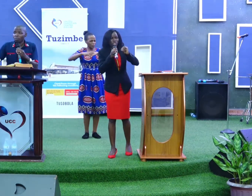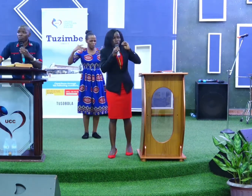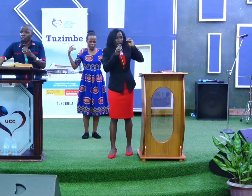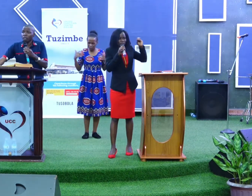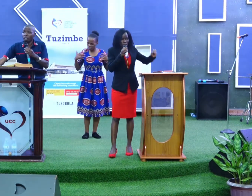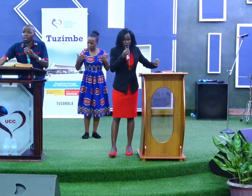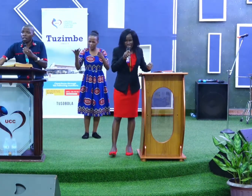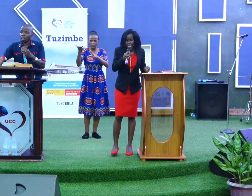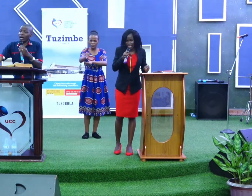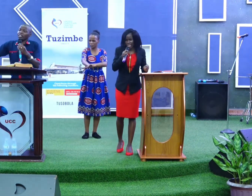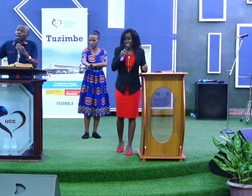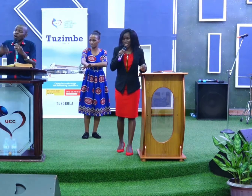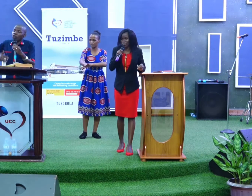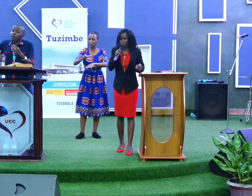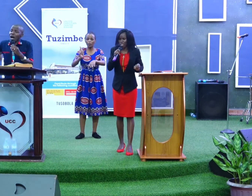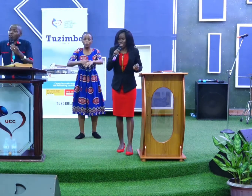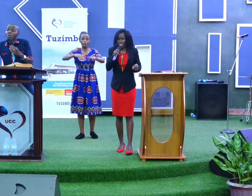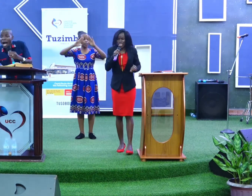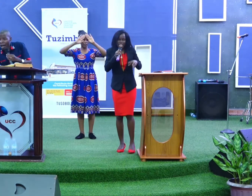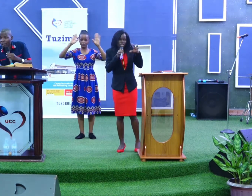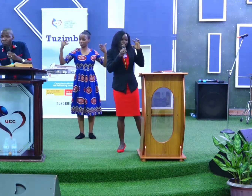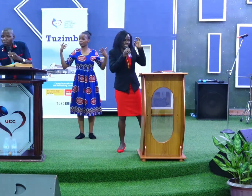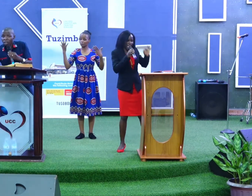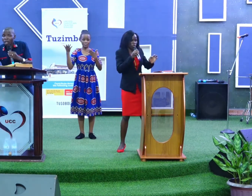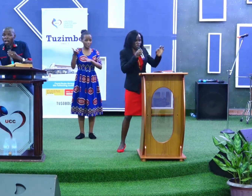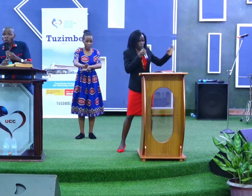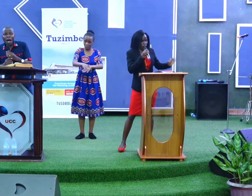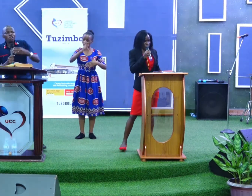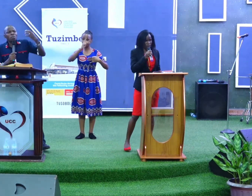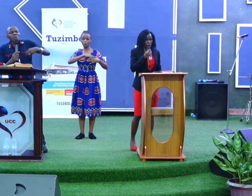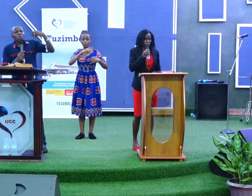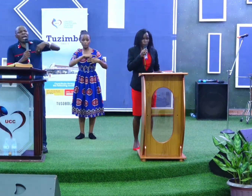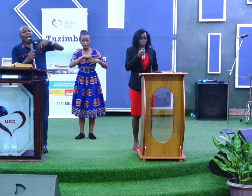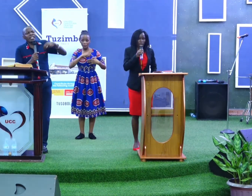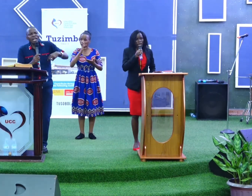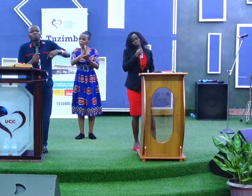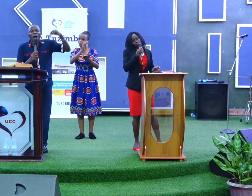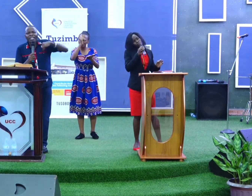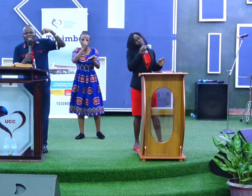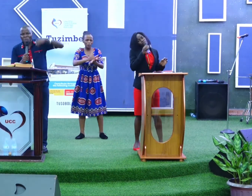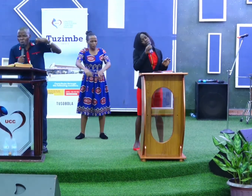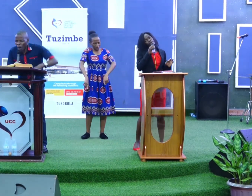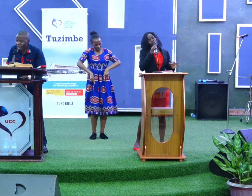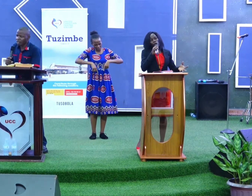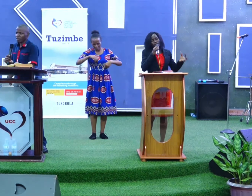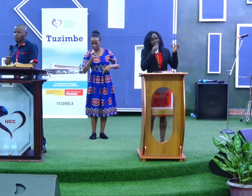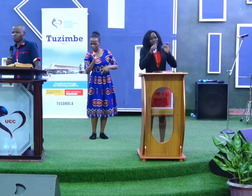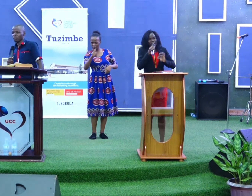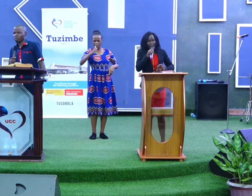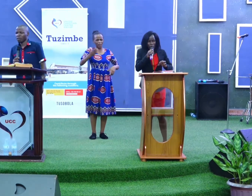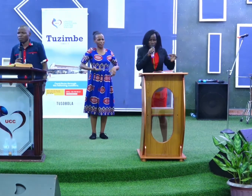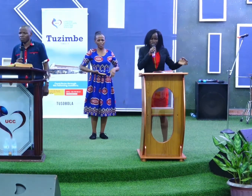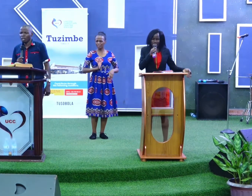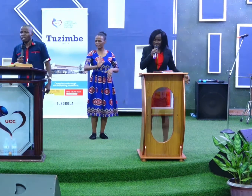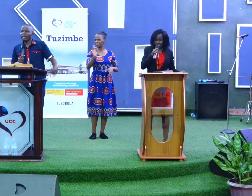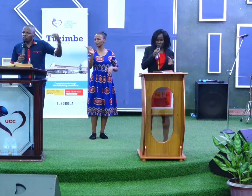Paul was no longer fearing death. He knew that death was profitable because the life he